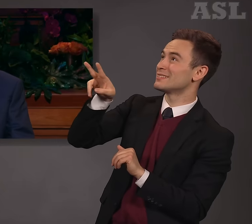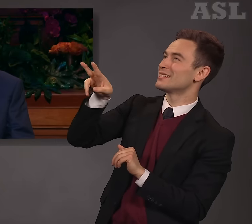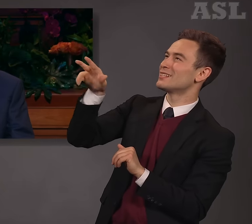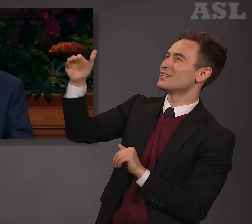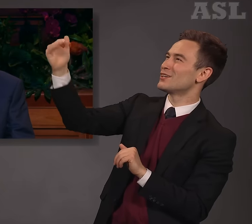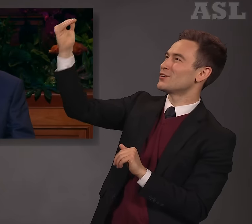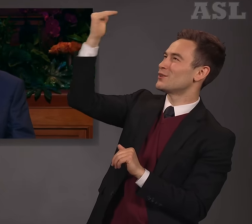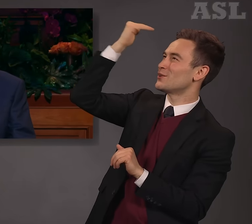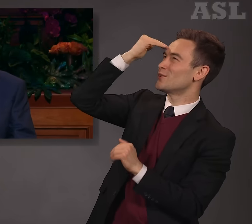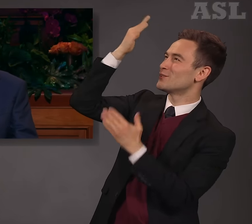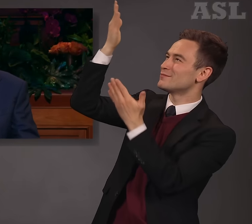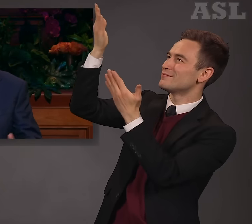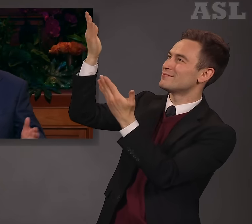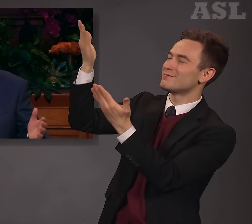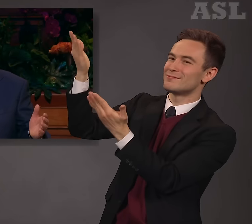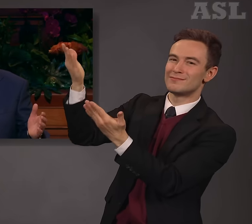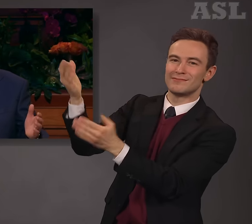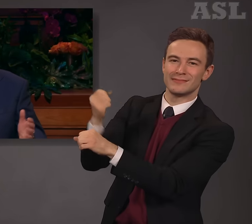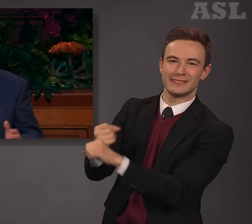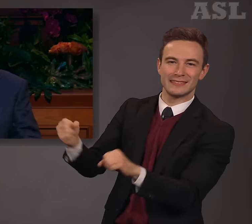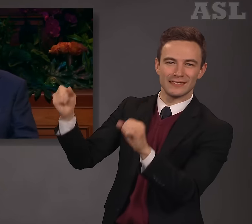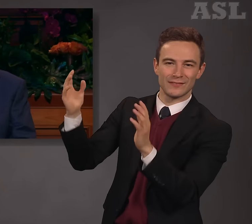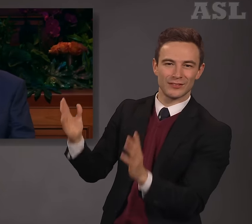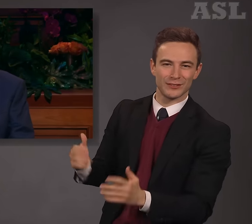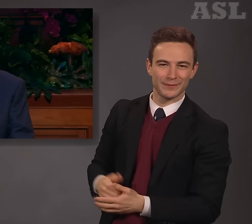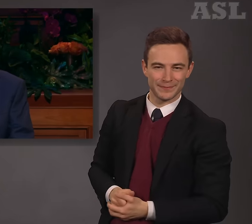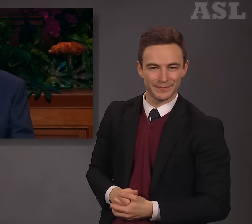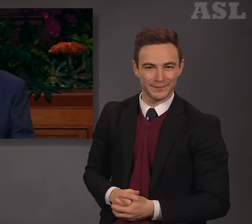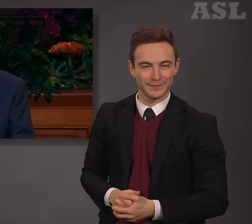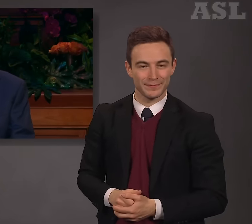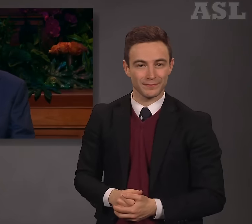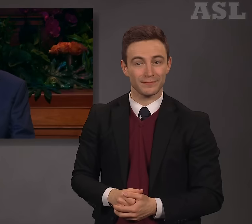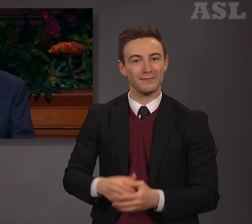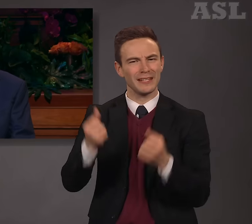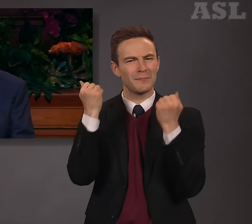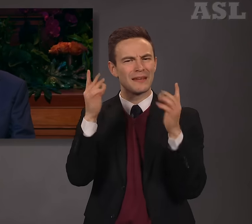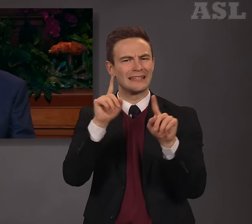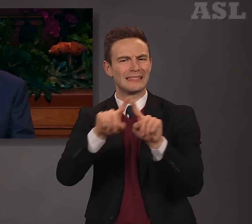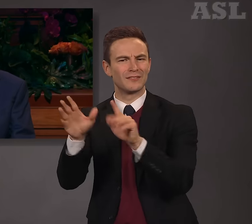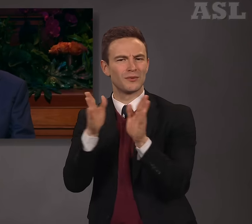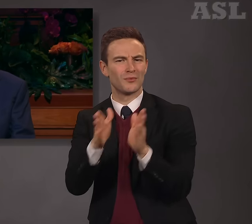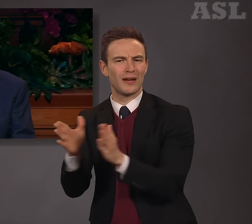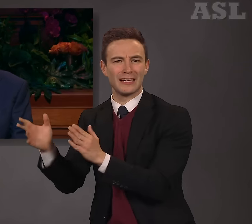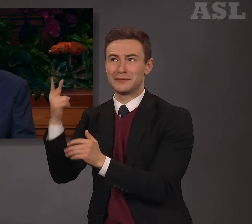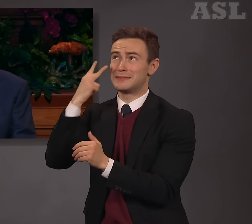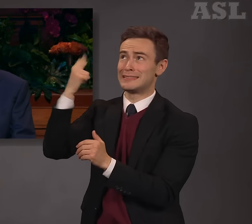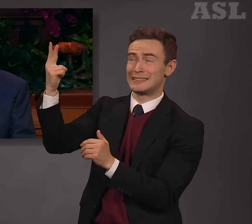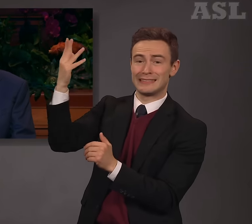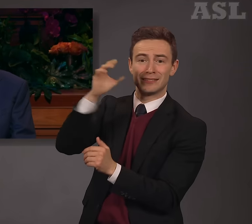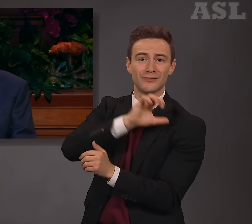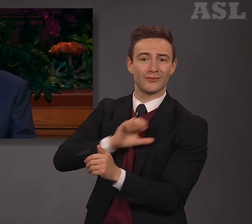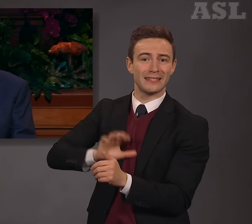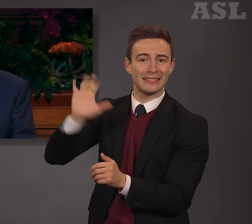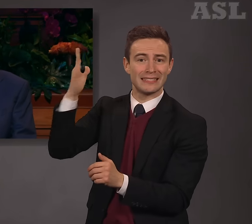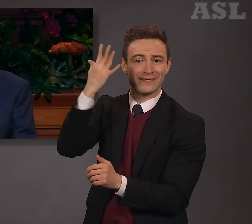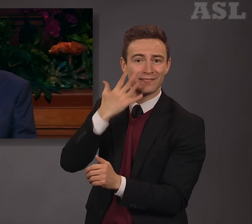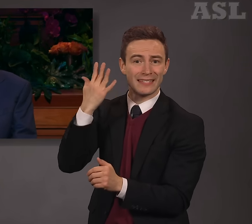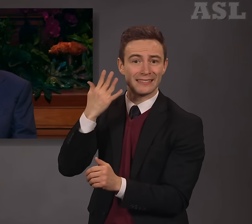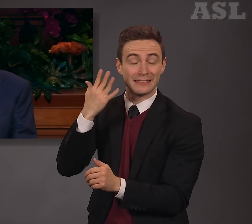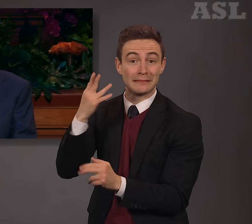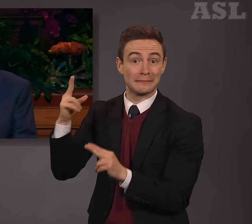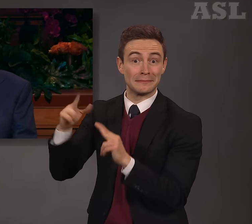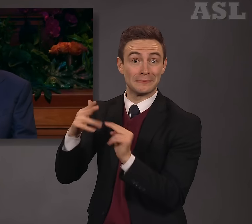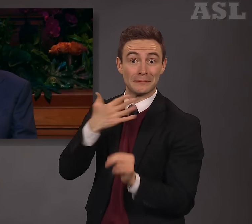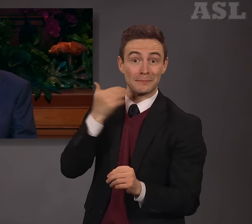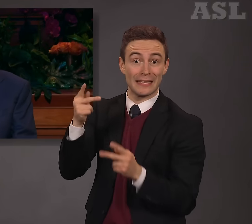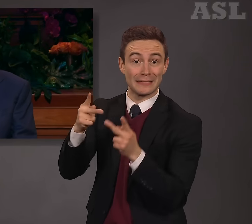am." There are many different ways to see the face of Christ, and there is no better place than in his